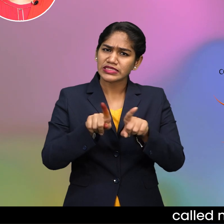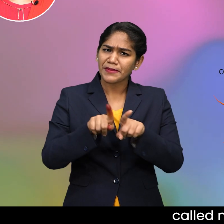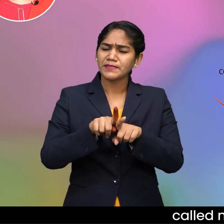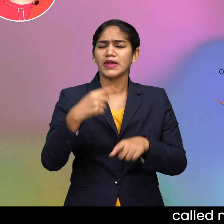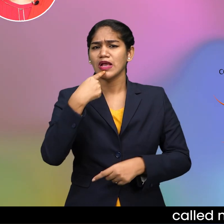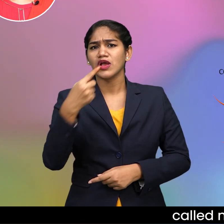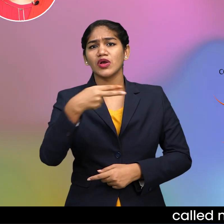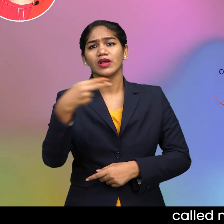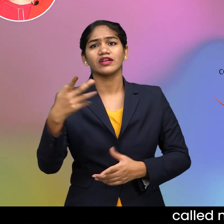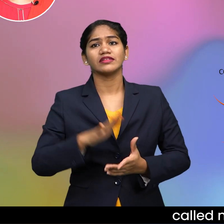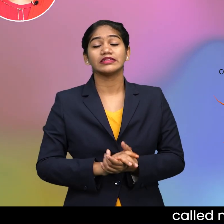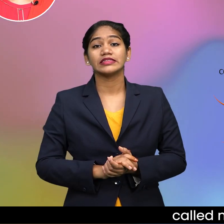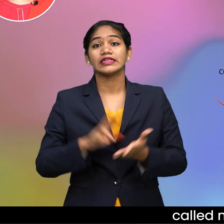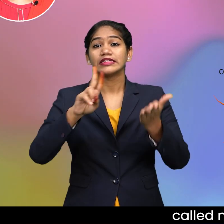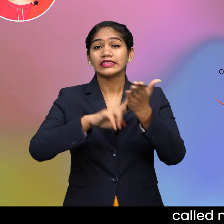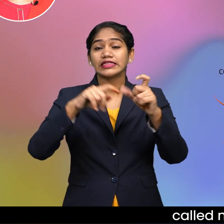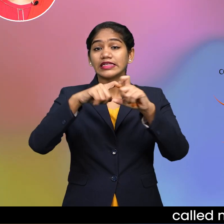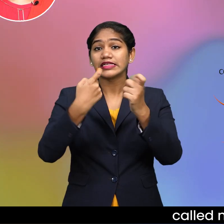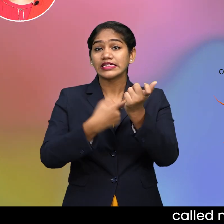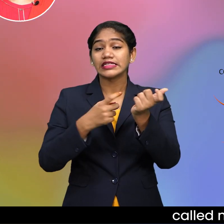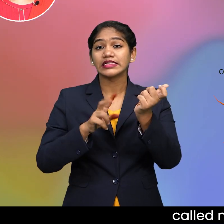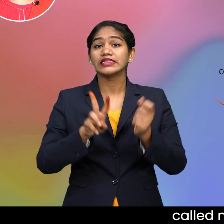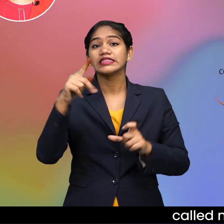called nerve impulses.